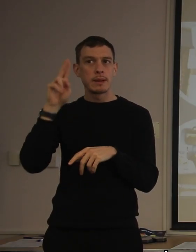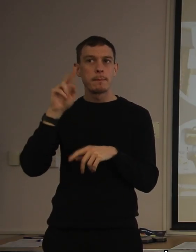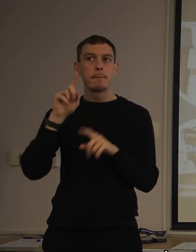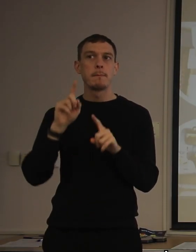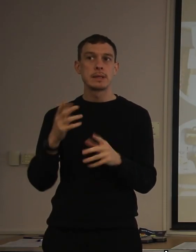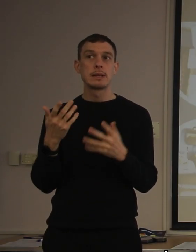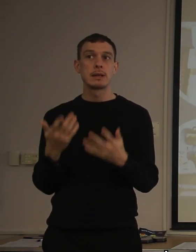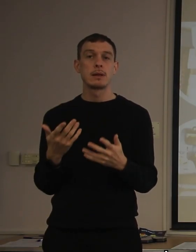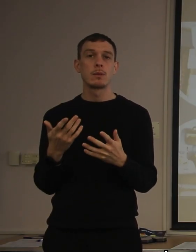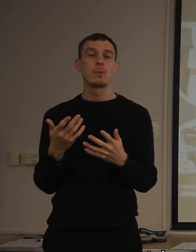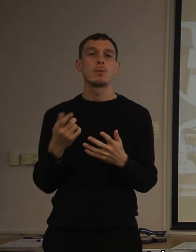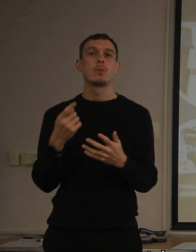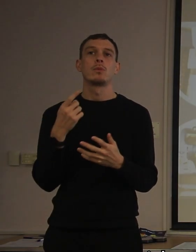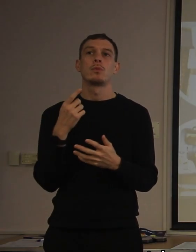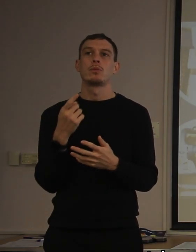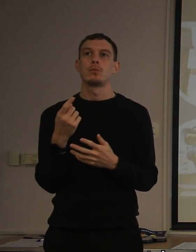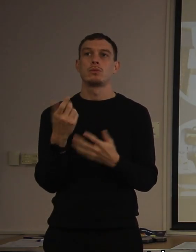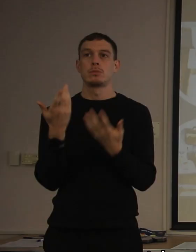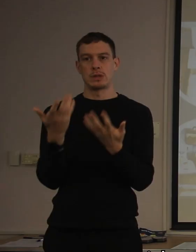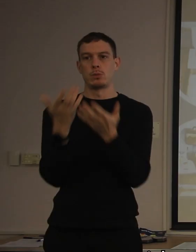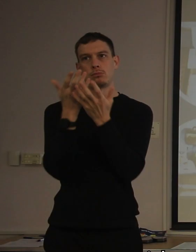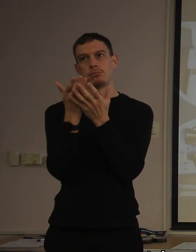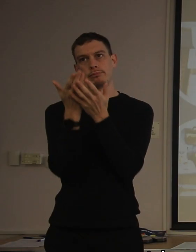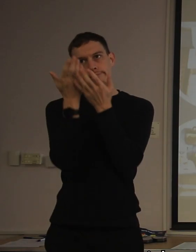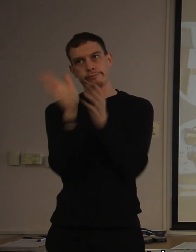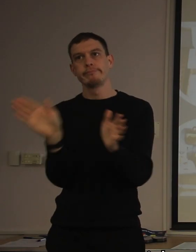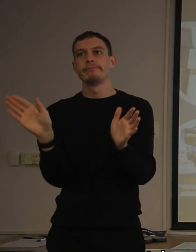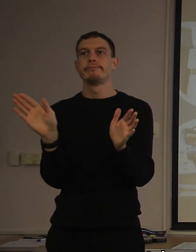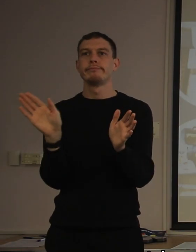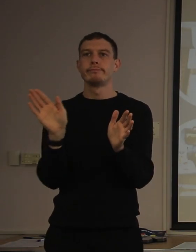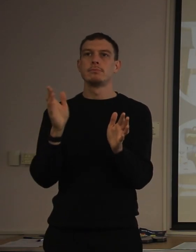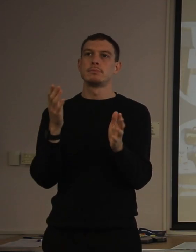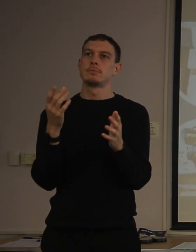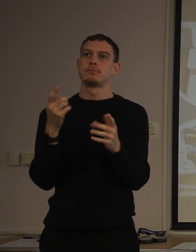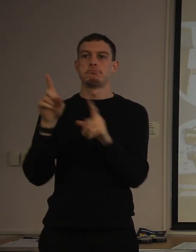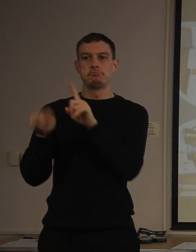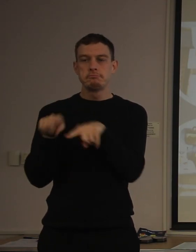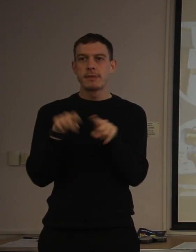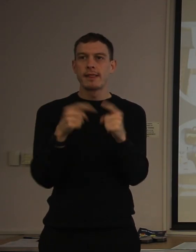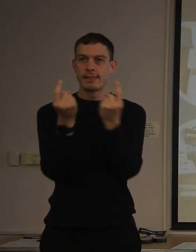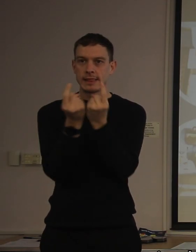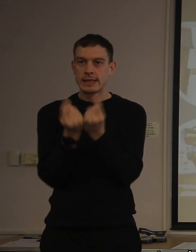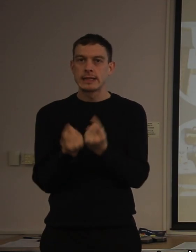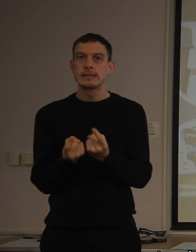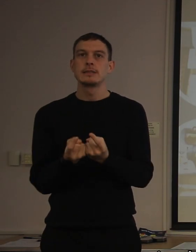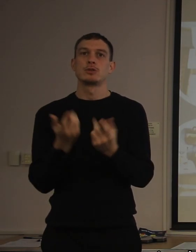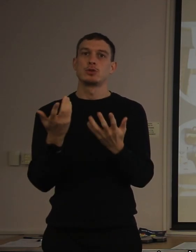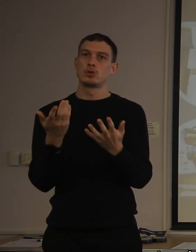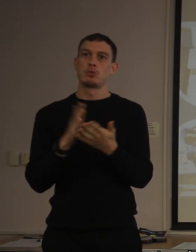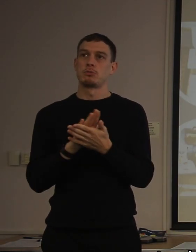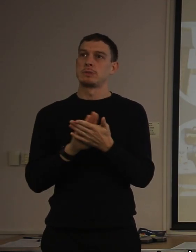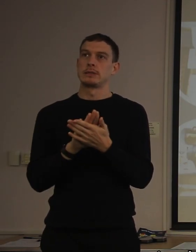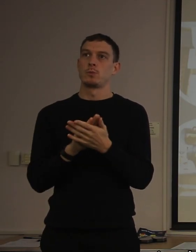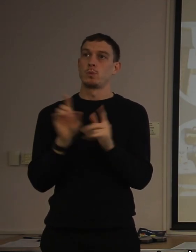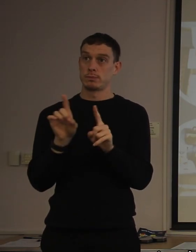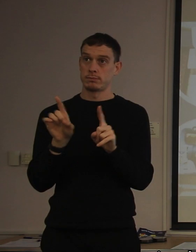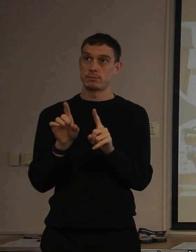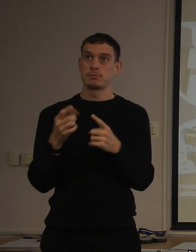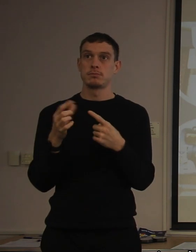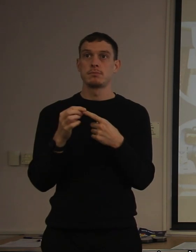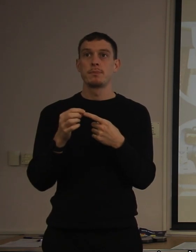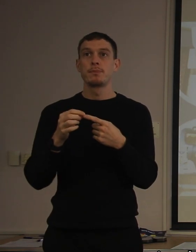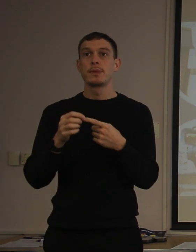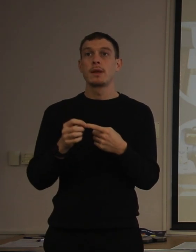tools that we've widened it out. So we now have a wide range of different things, and that includes things like